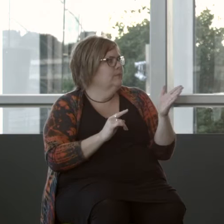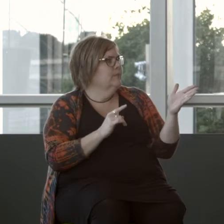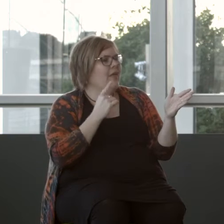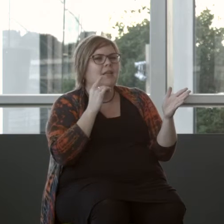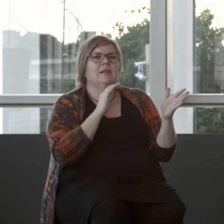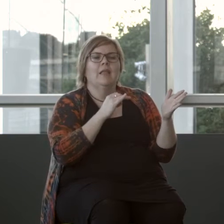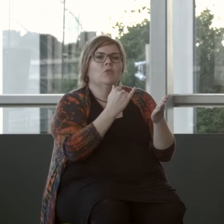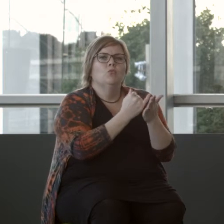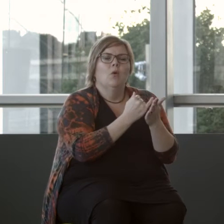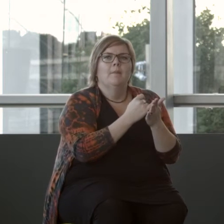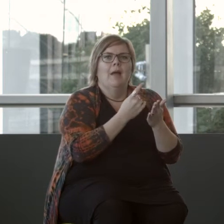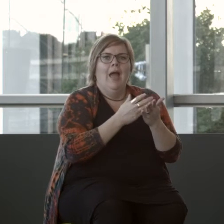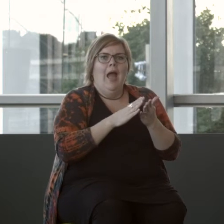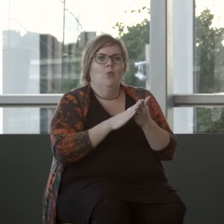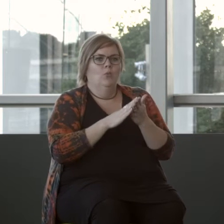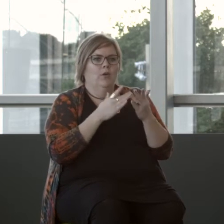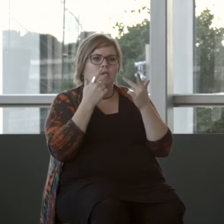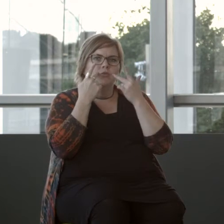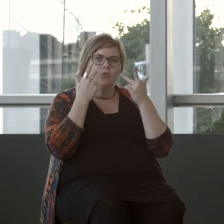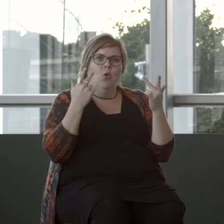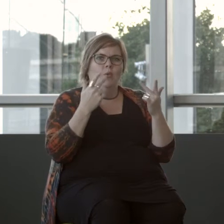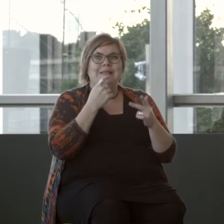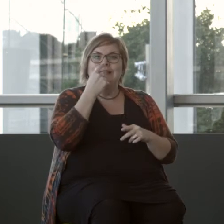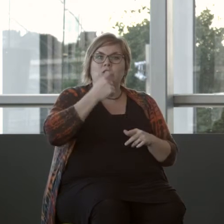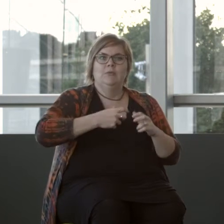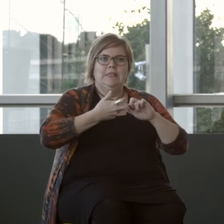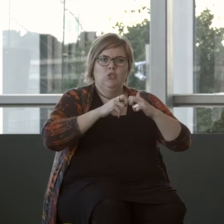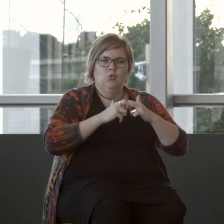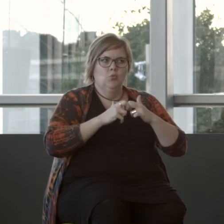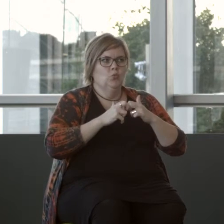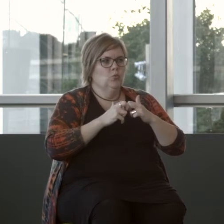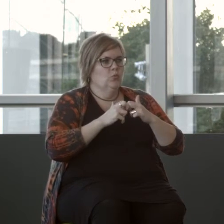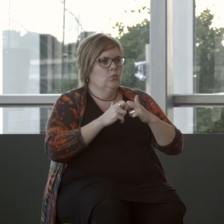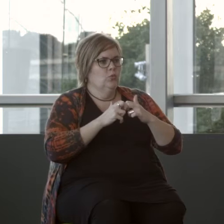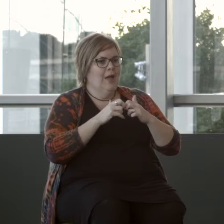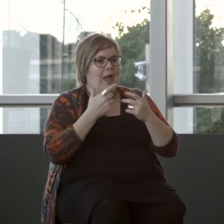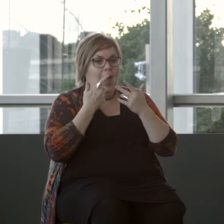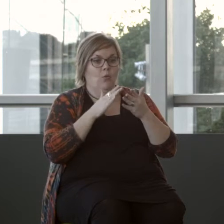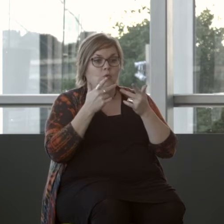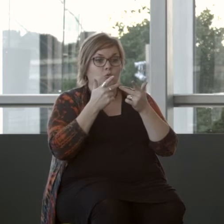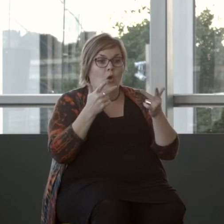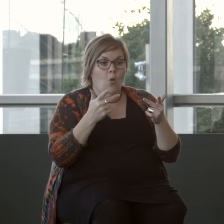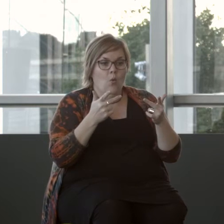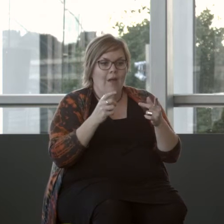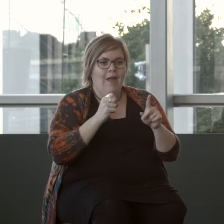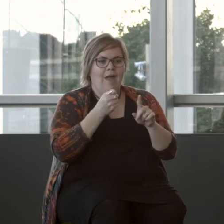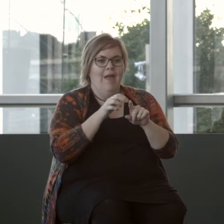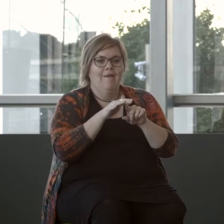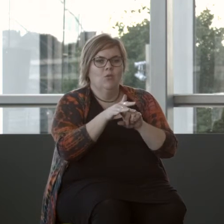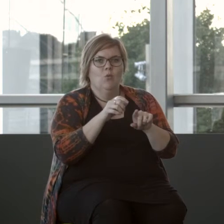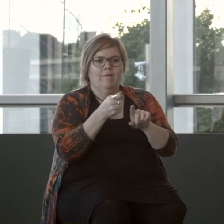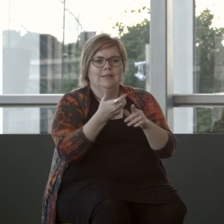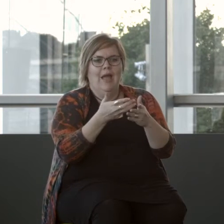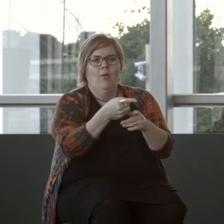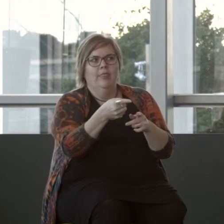think the way you represent serious issues affects how they're received. And often I use irony